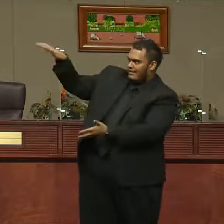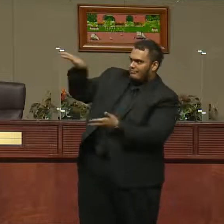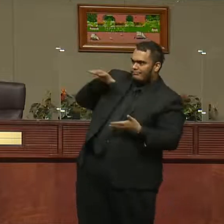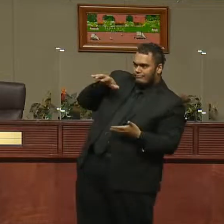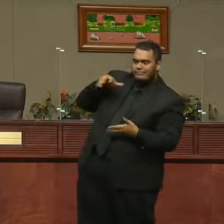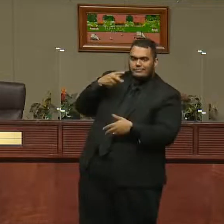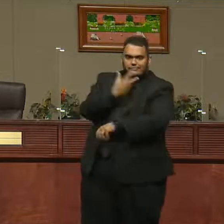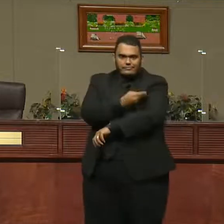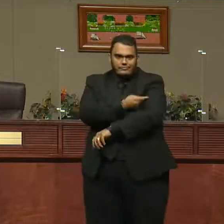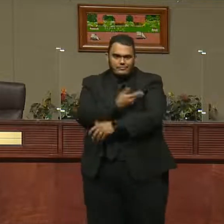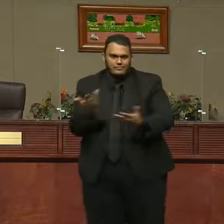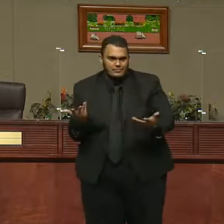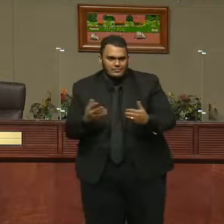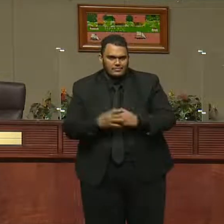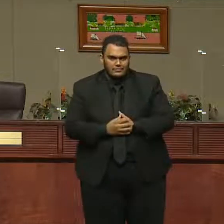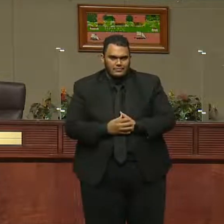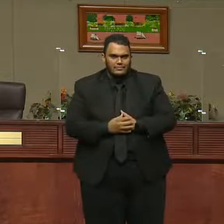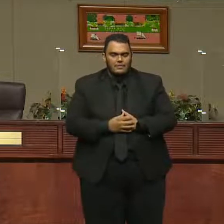doses.